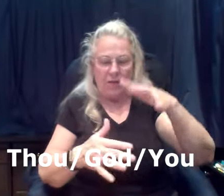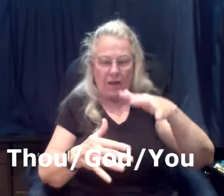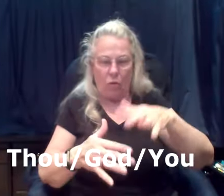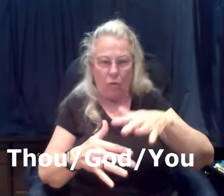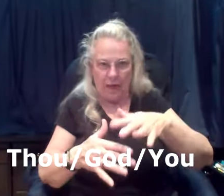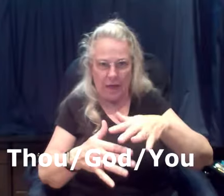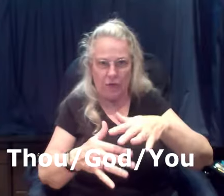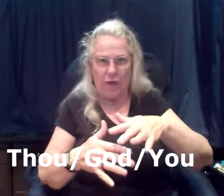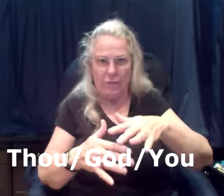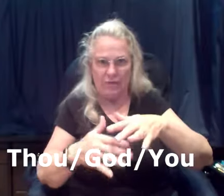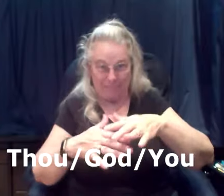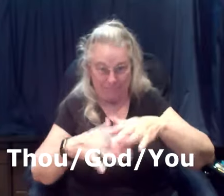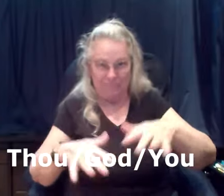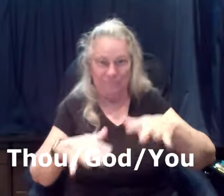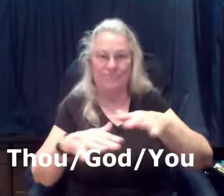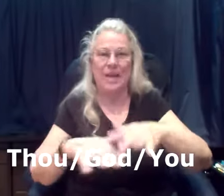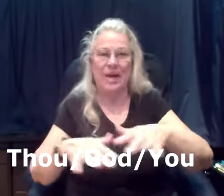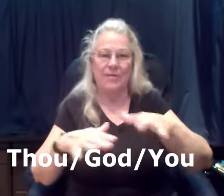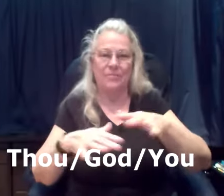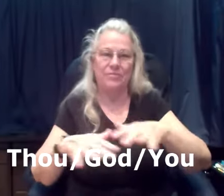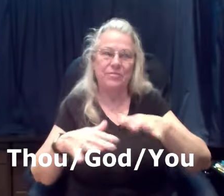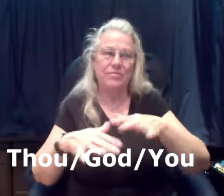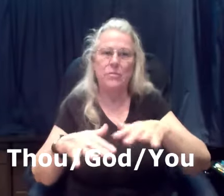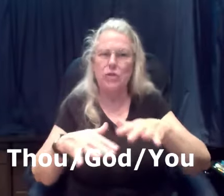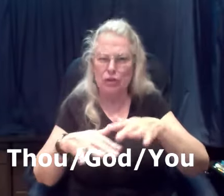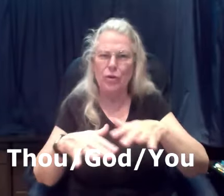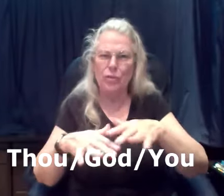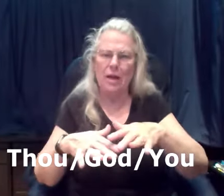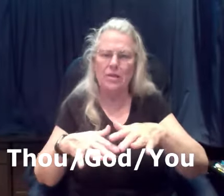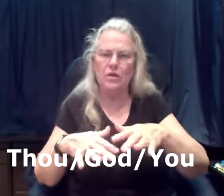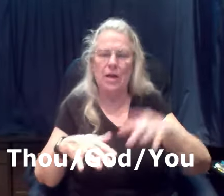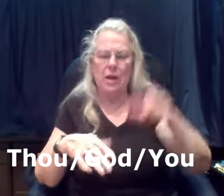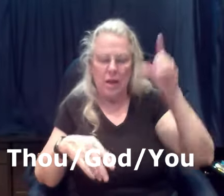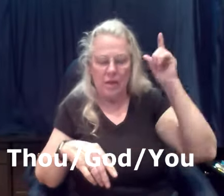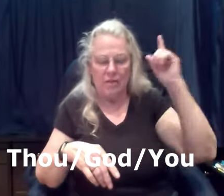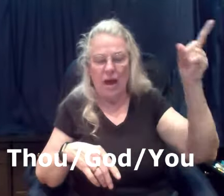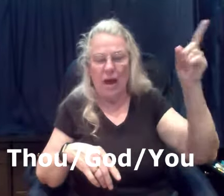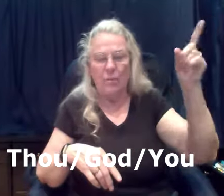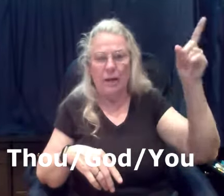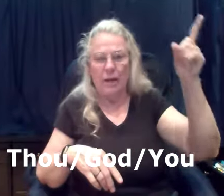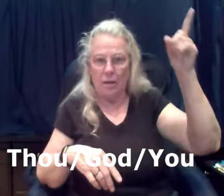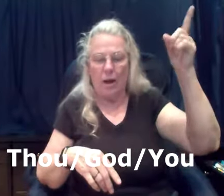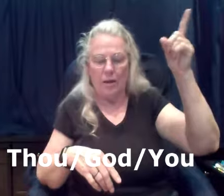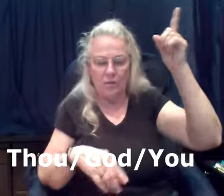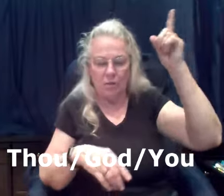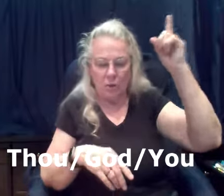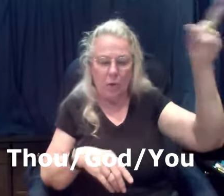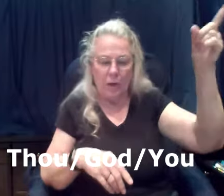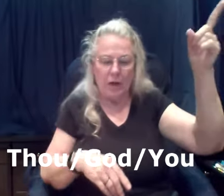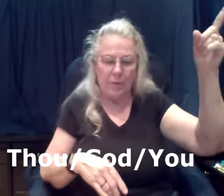old King James uh, terminology. Thou meaning God, so you're pointing up to